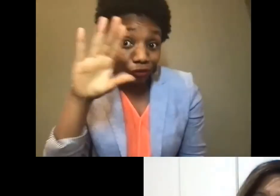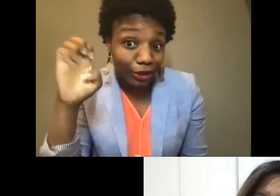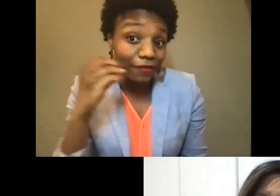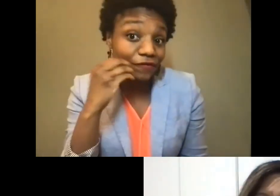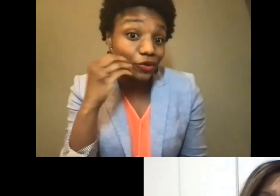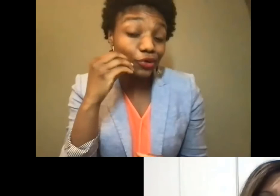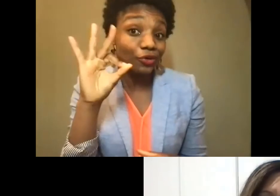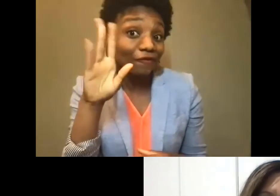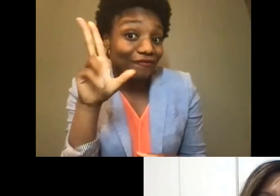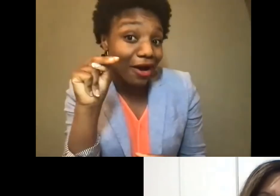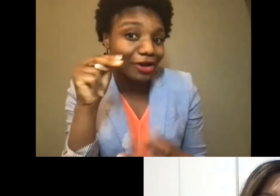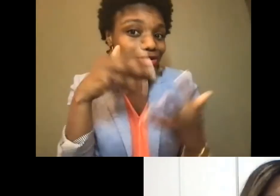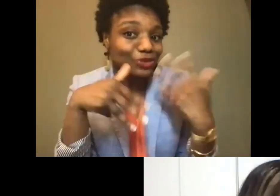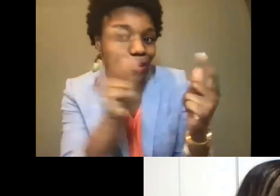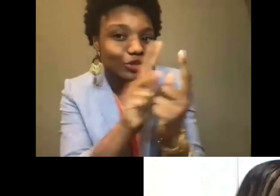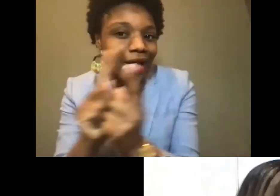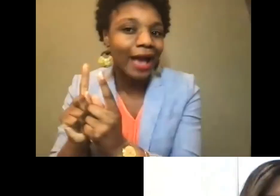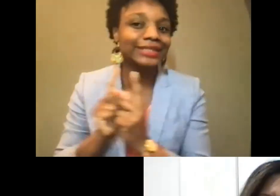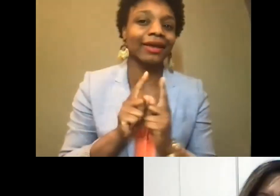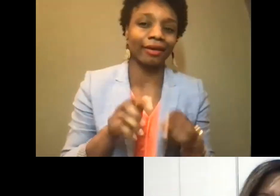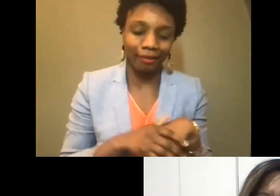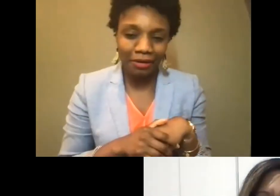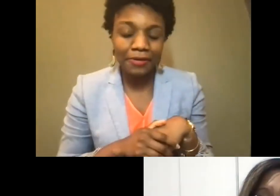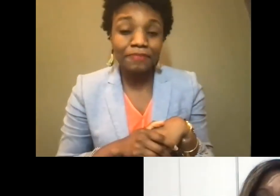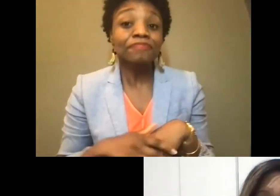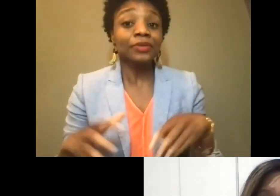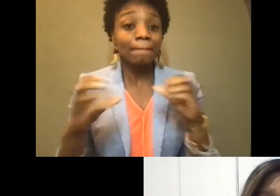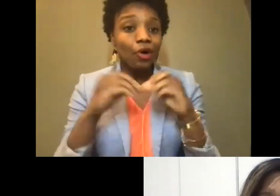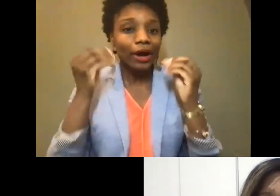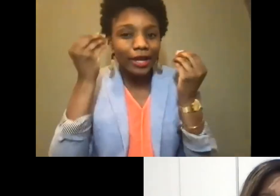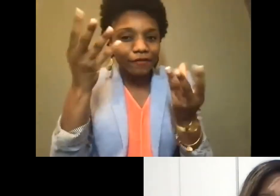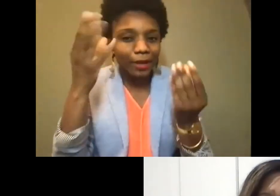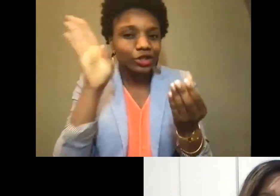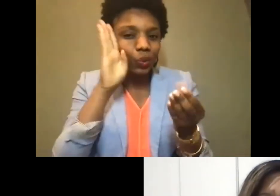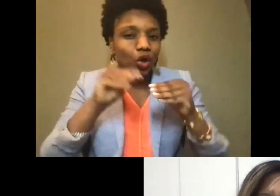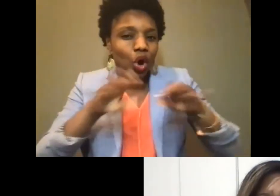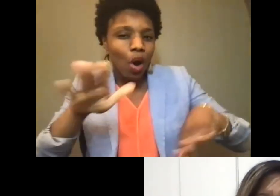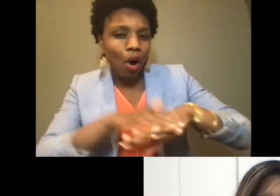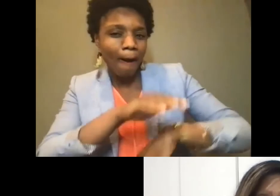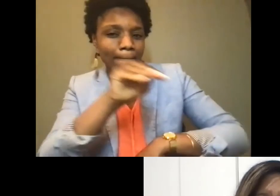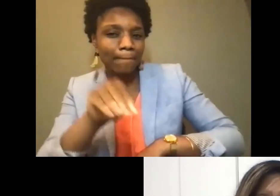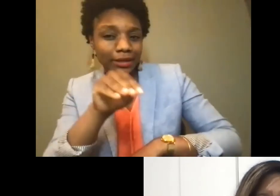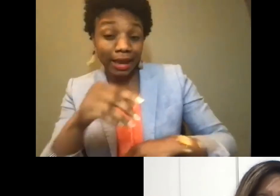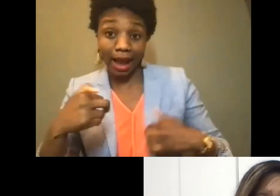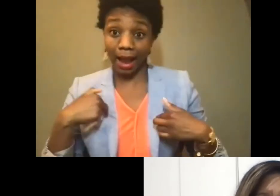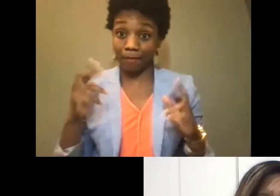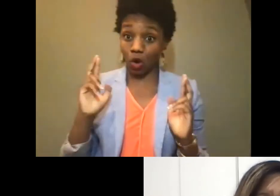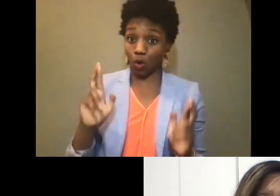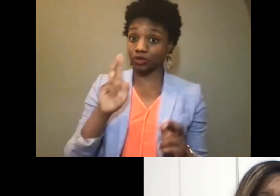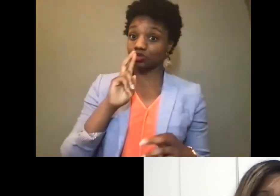fun, socializing. More information will go out on Monday. I'm hoping to confirm the calendar by the end